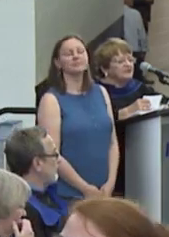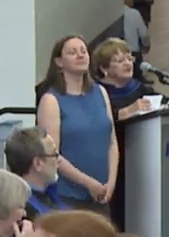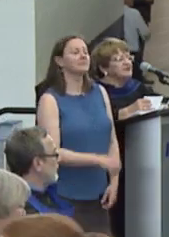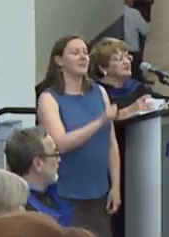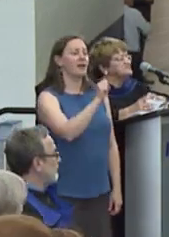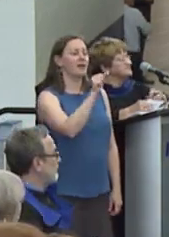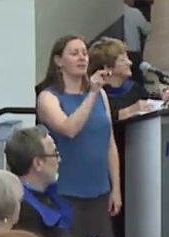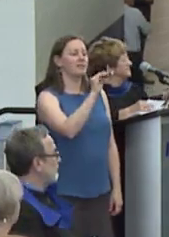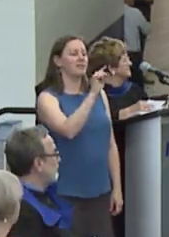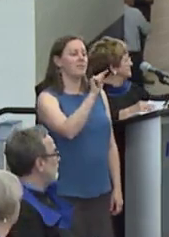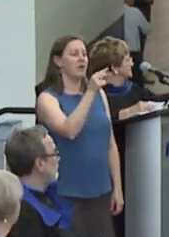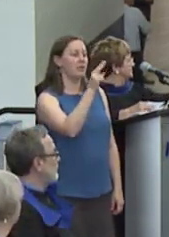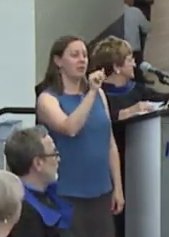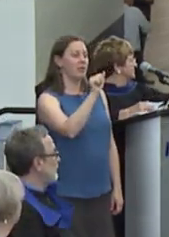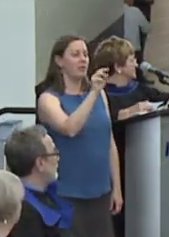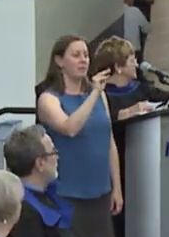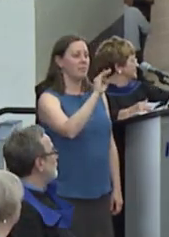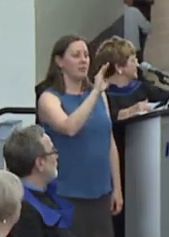Samantha McGinnis.